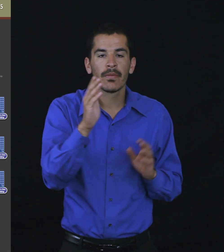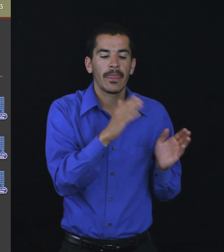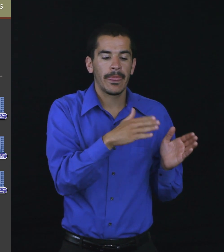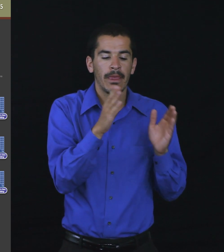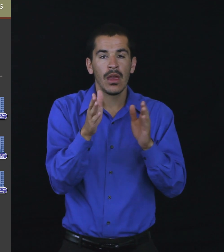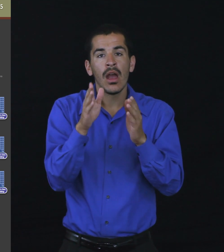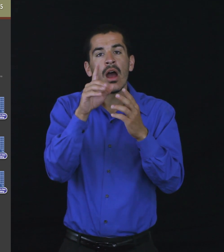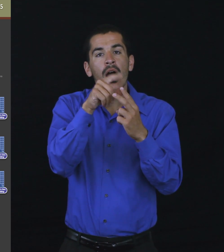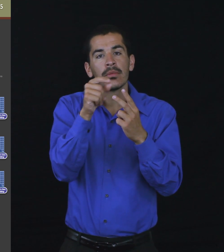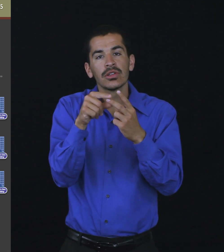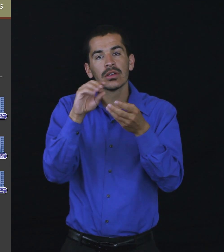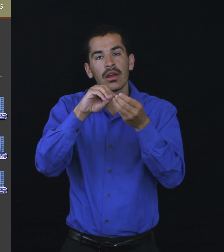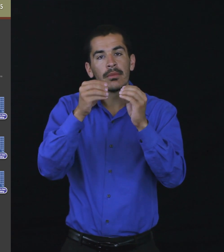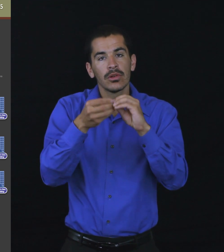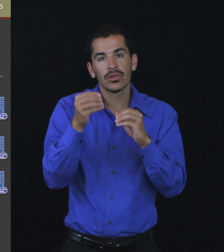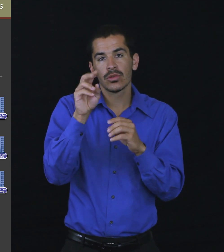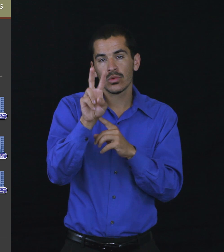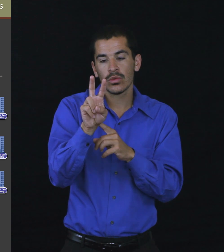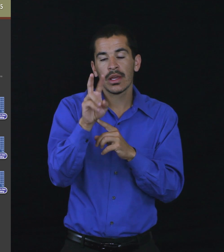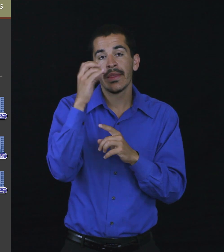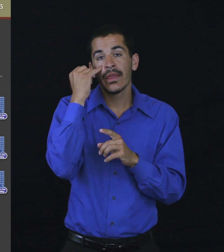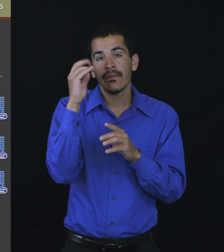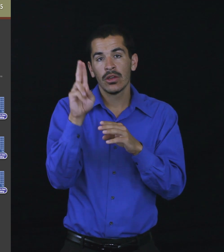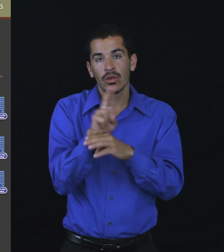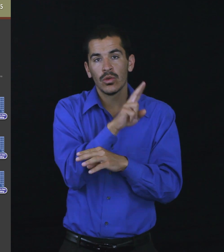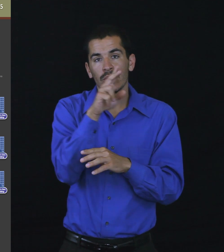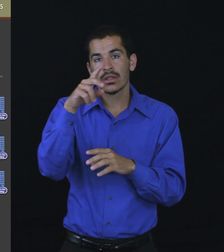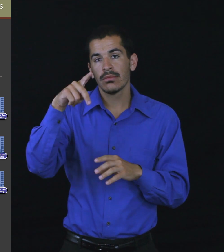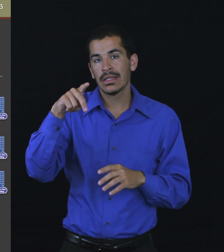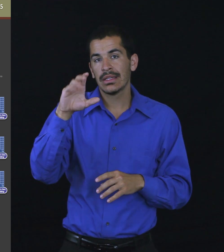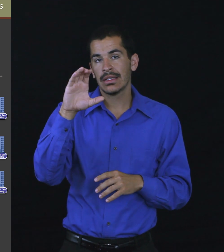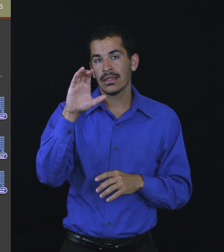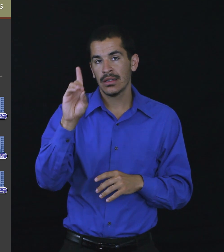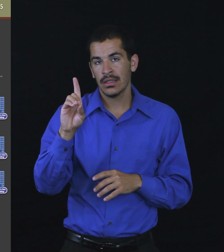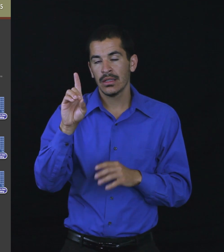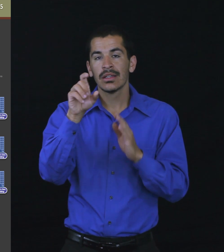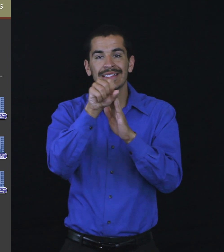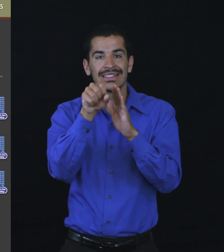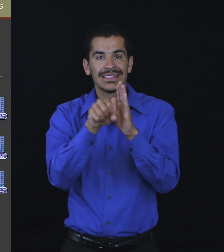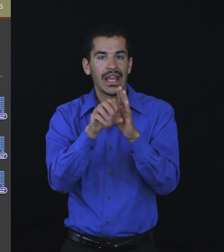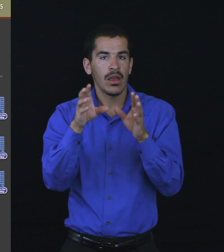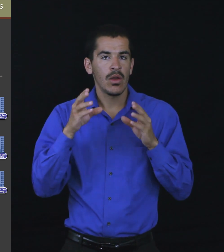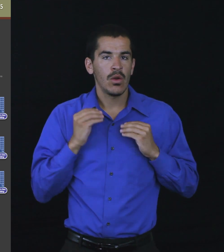2, using PCD state land.